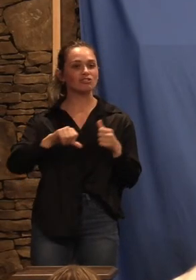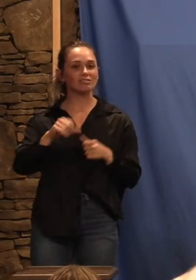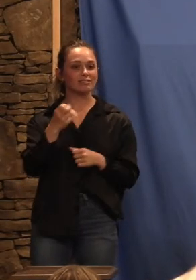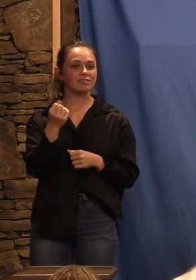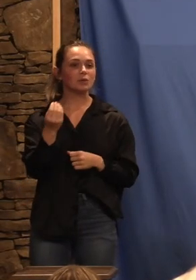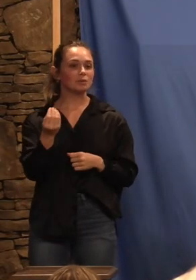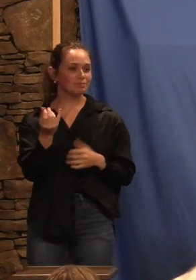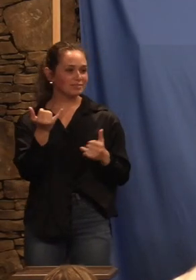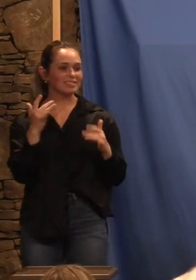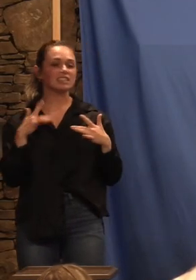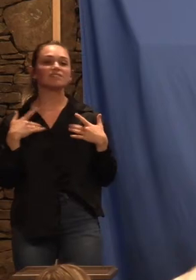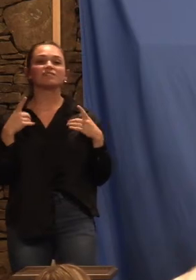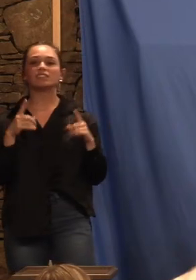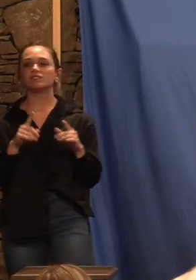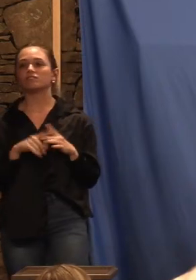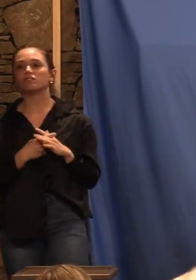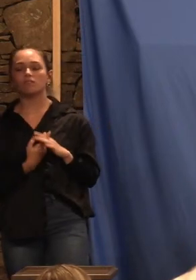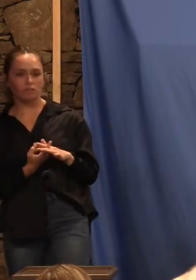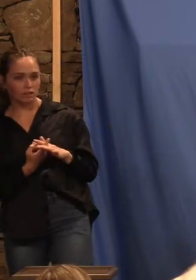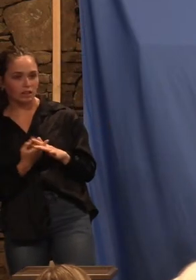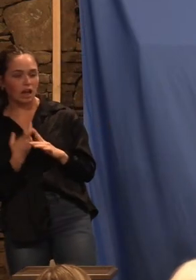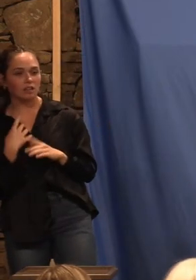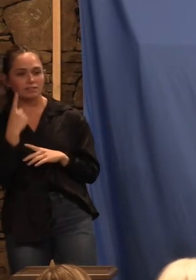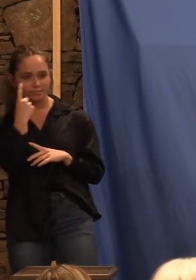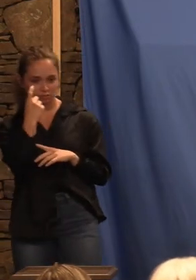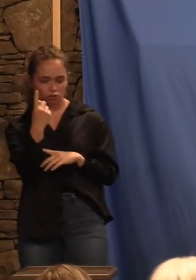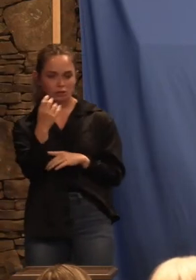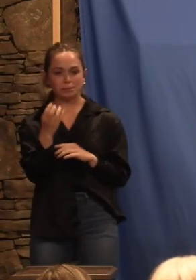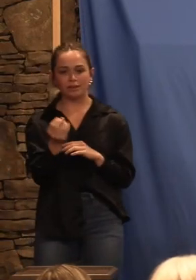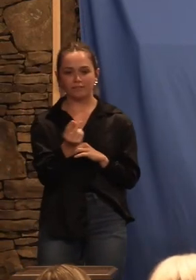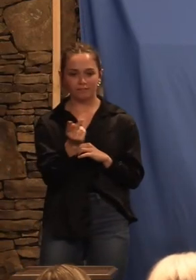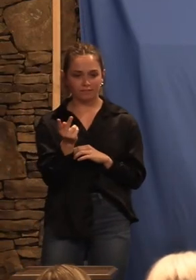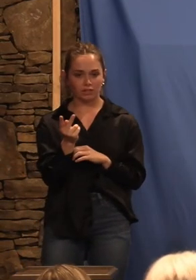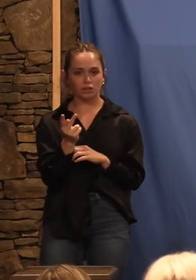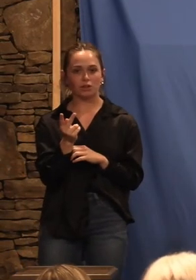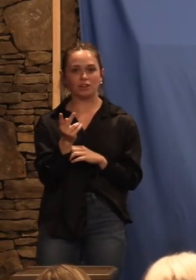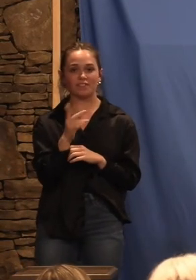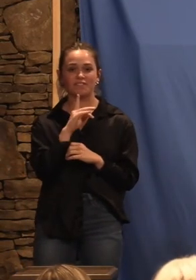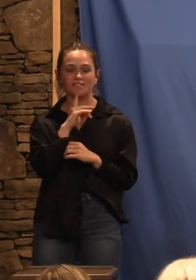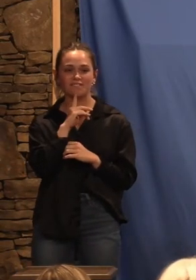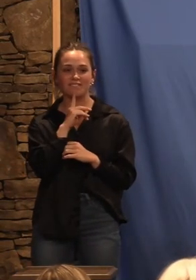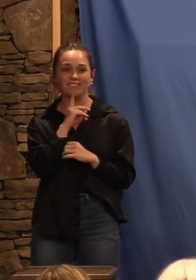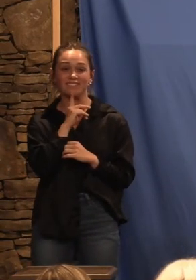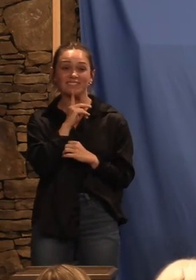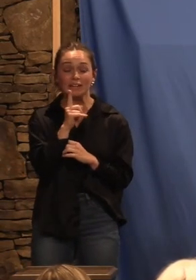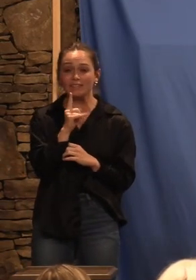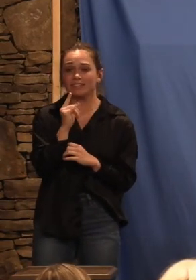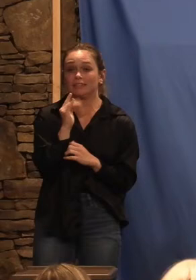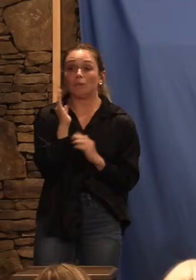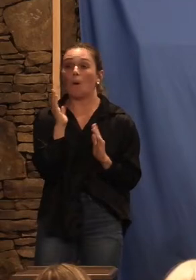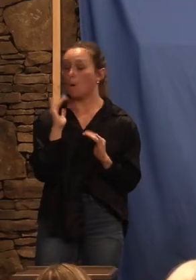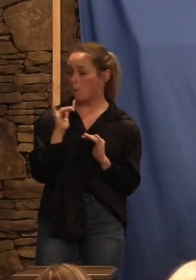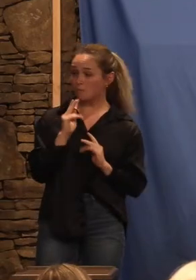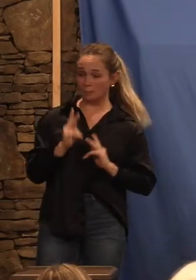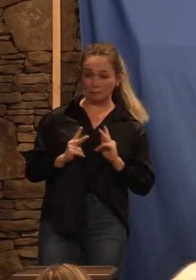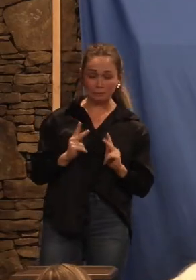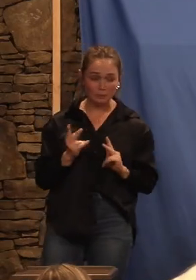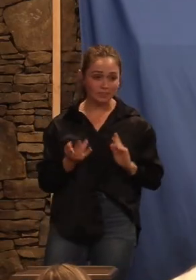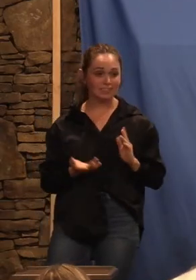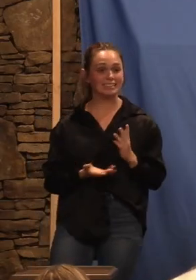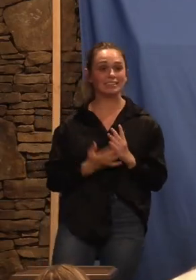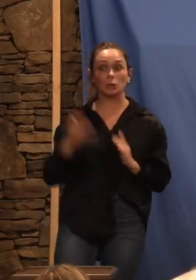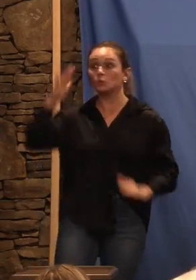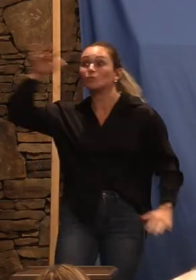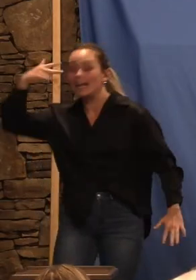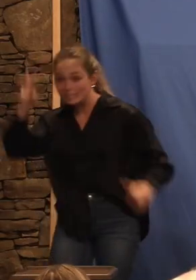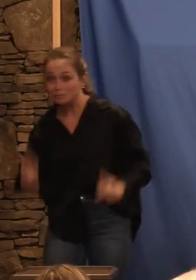So this festival started out as the dream of a few very naively hopeful people.